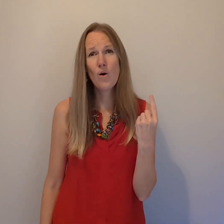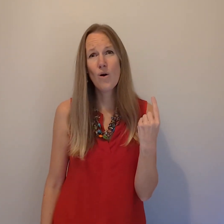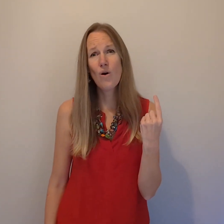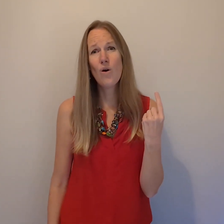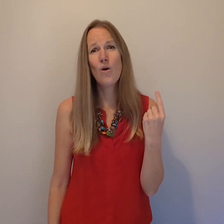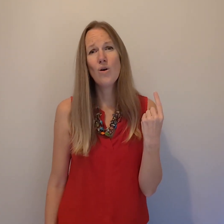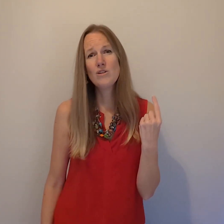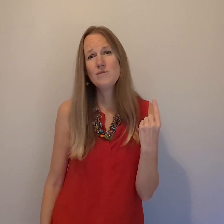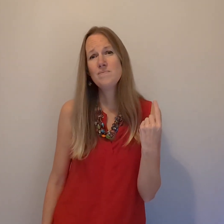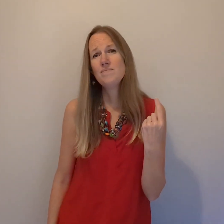alone.